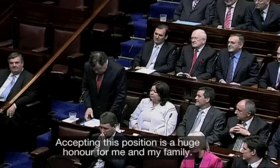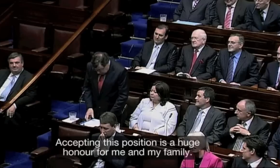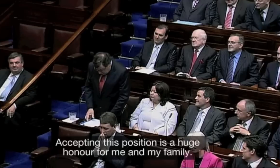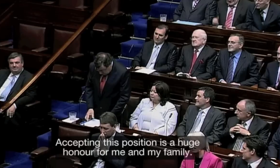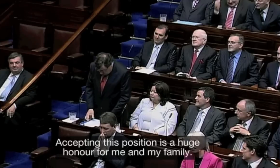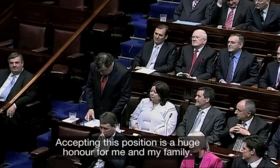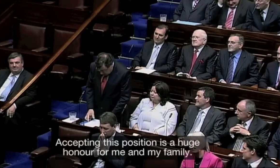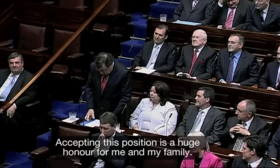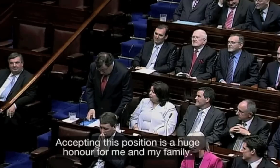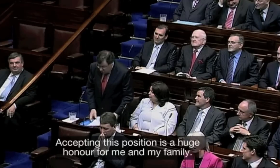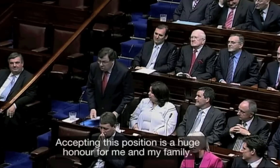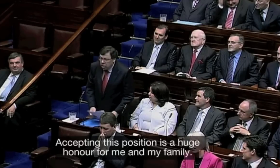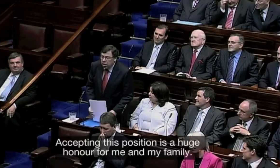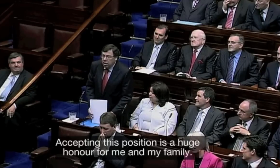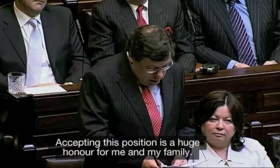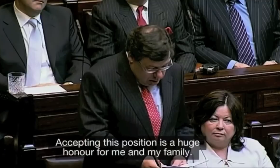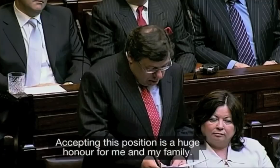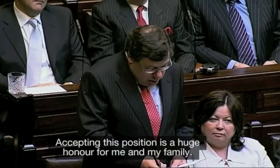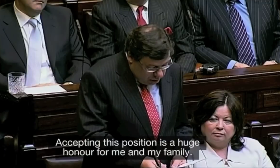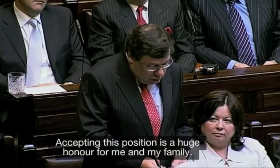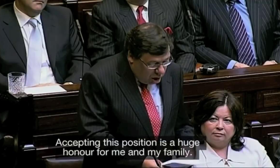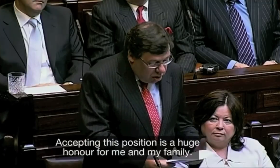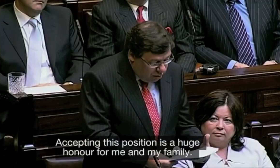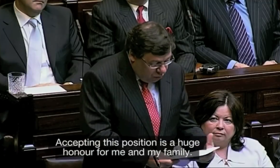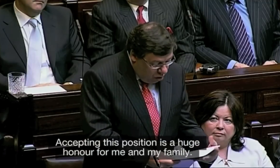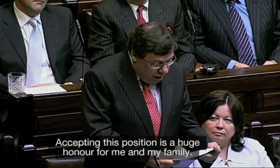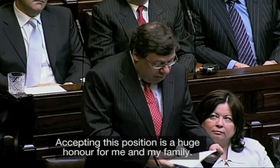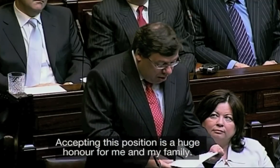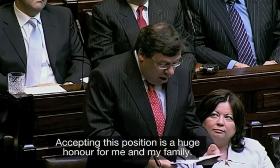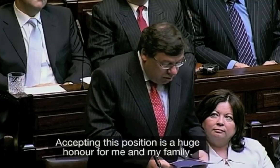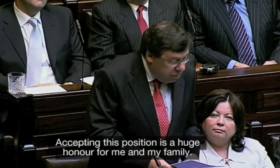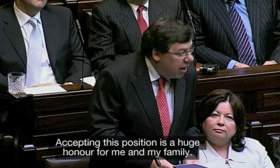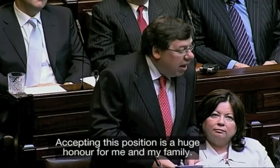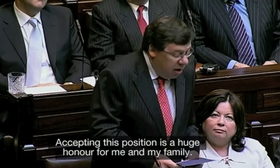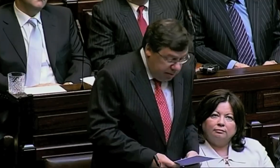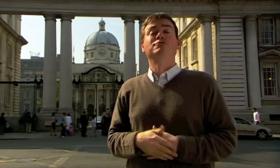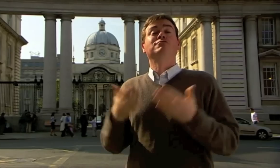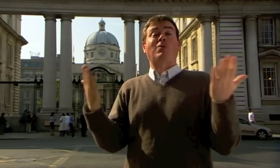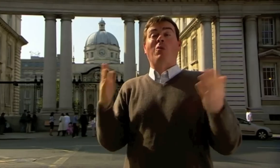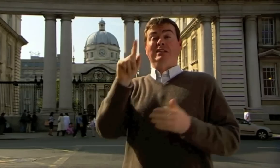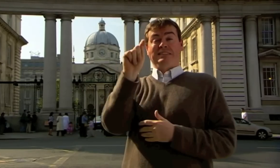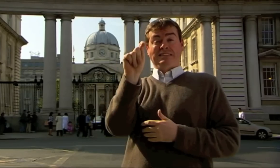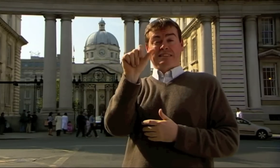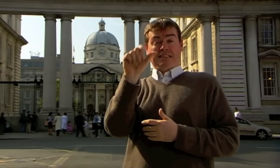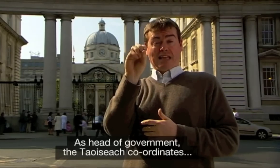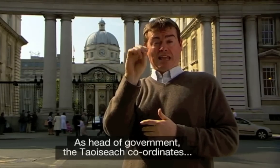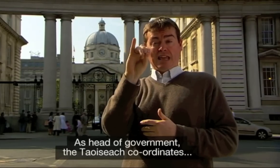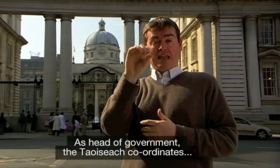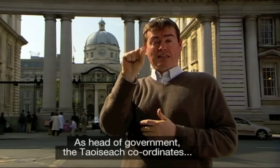And Taoiseach Dlacha Nunara is O'Cod Vore de Machlan de Machela. As head of